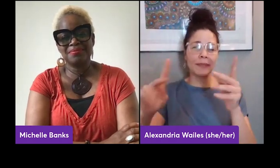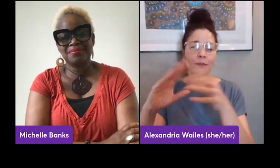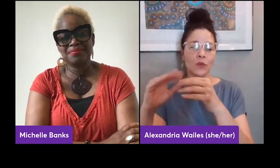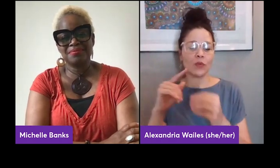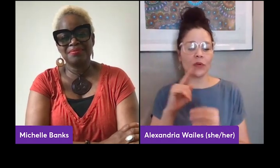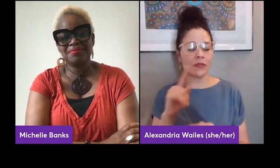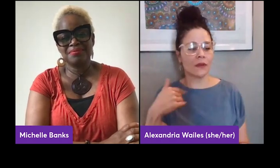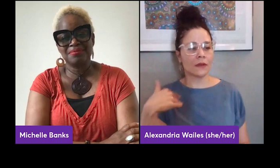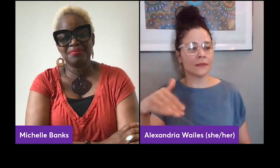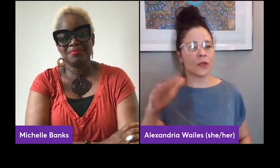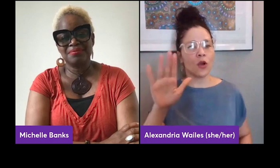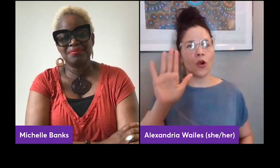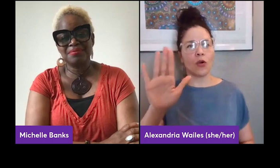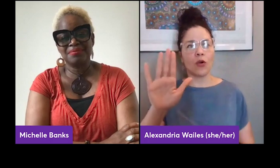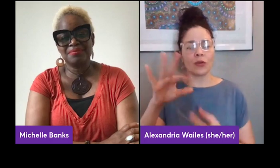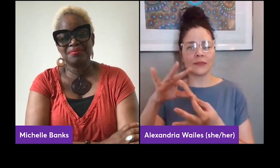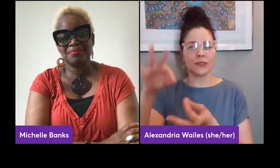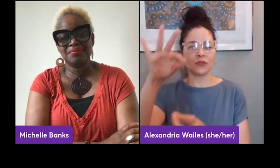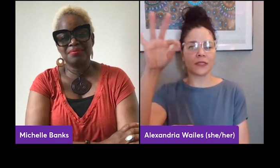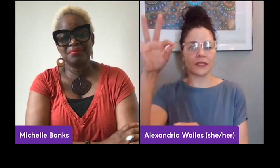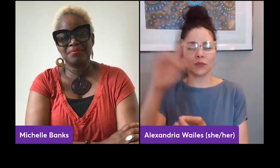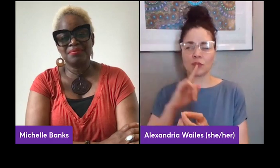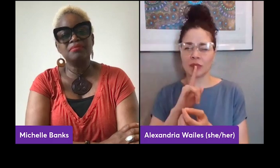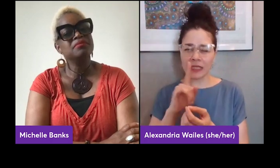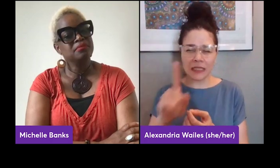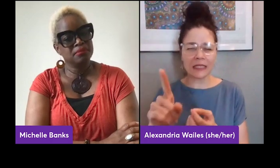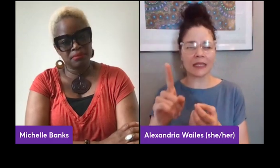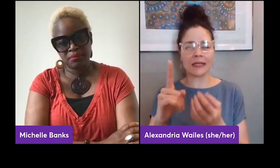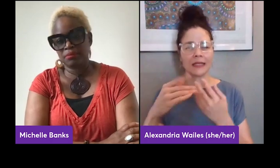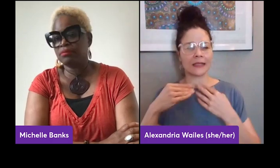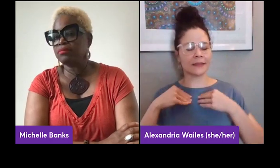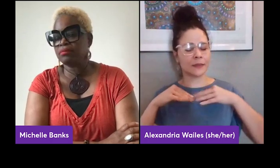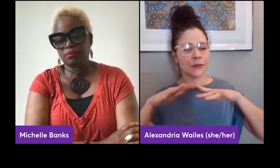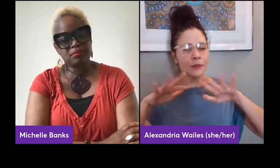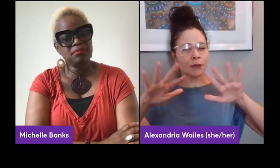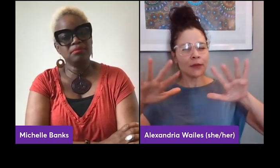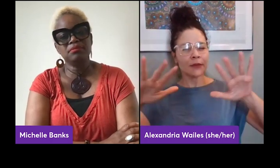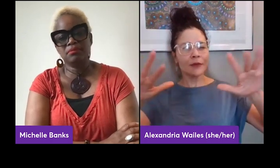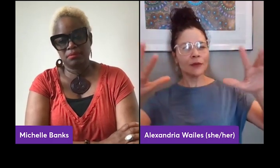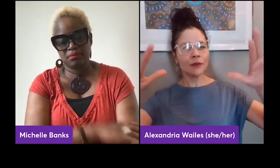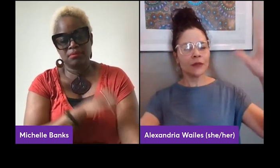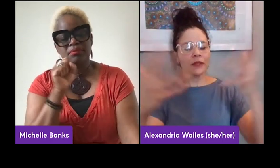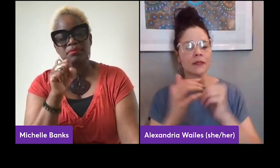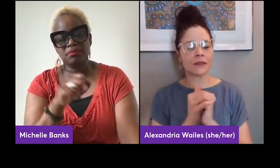me, her spirit still influences us.